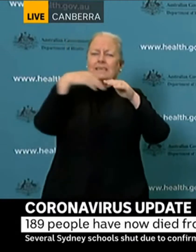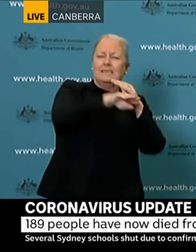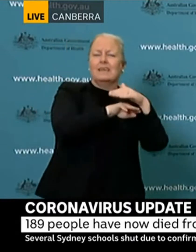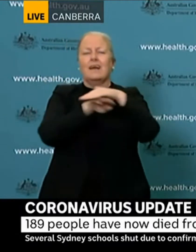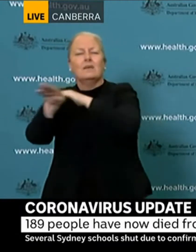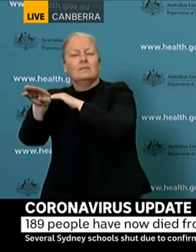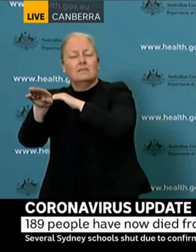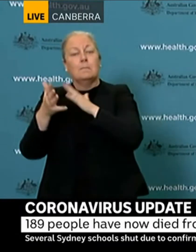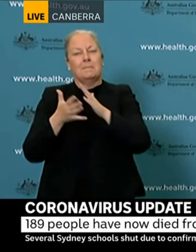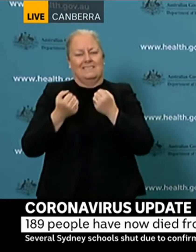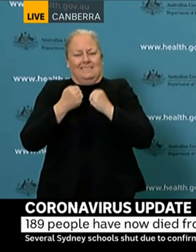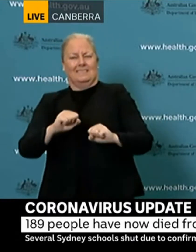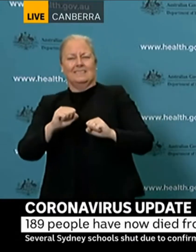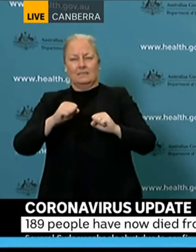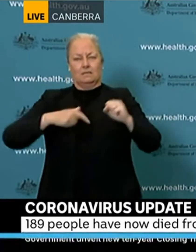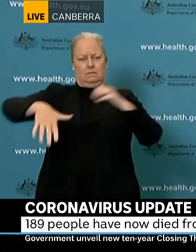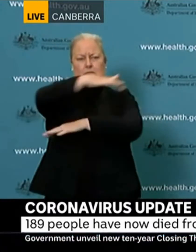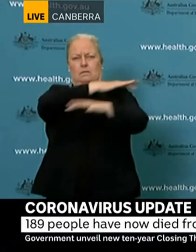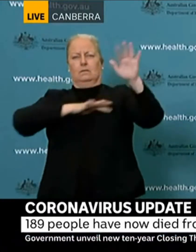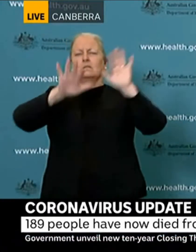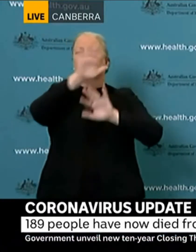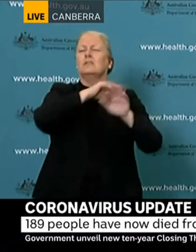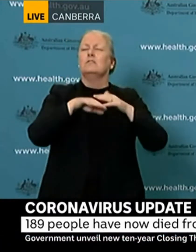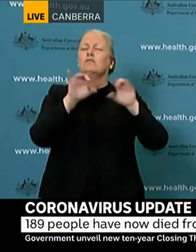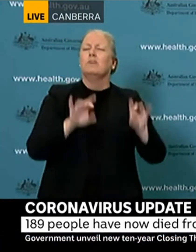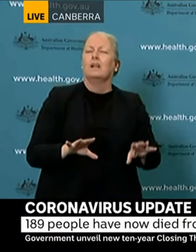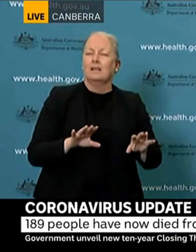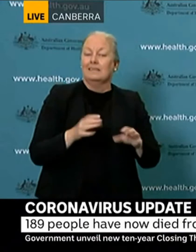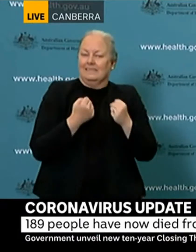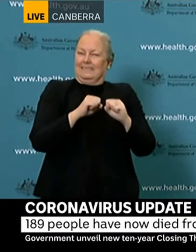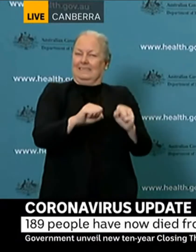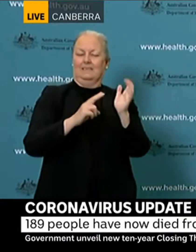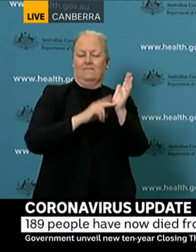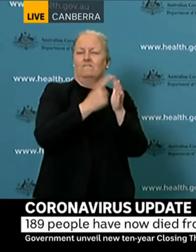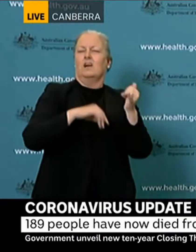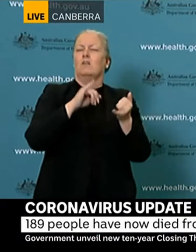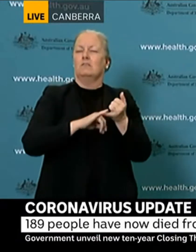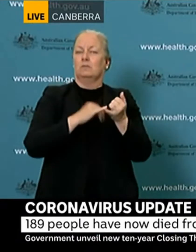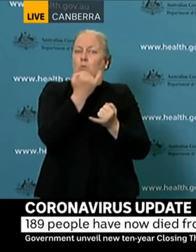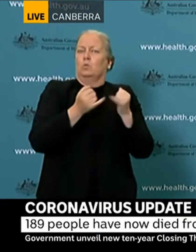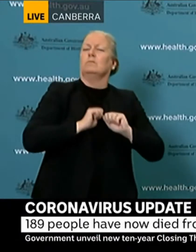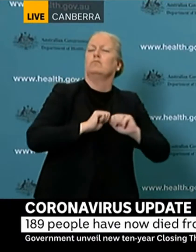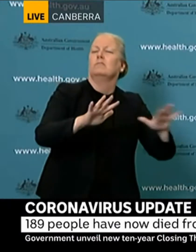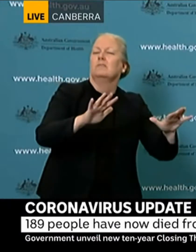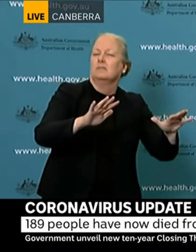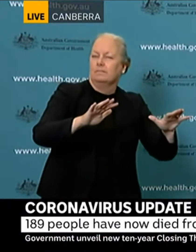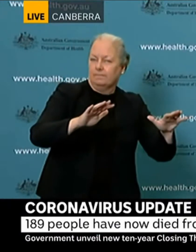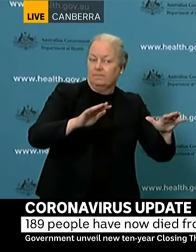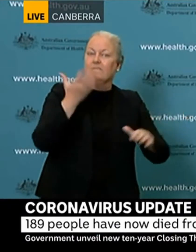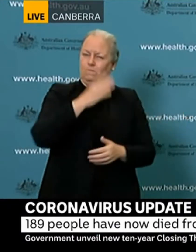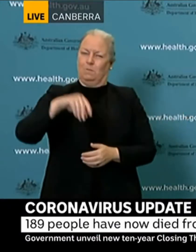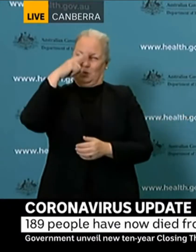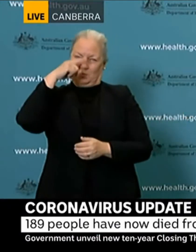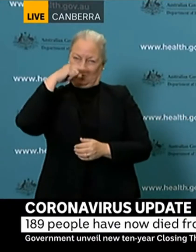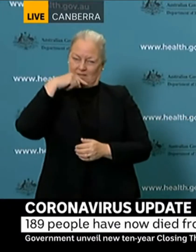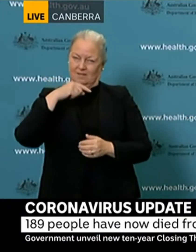mobility of people so the virus cannot be spread amongst us by ourselves and our actions. So that's why